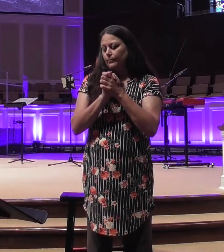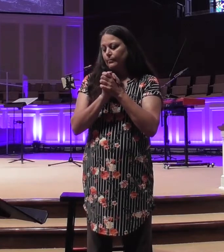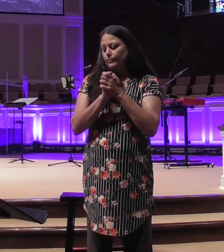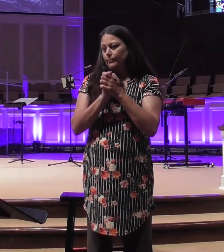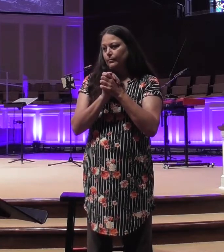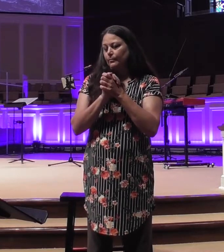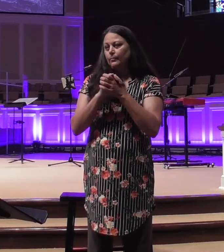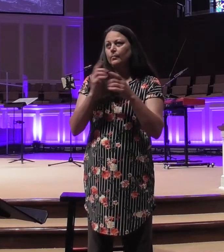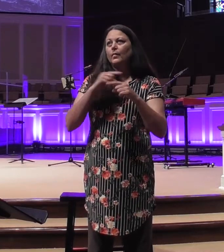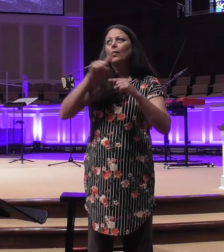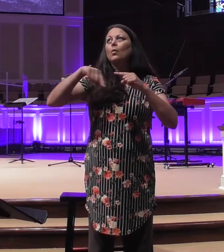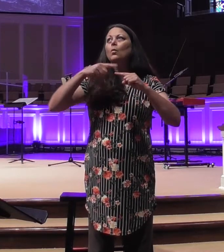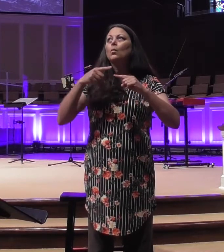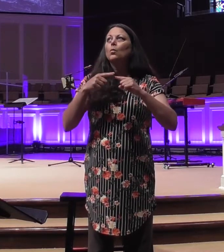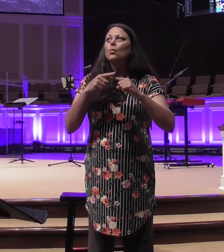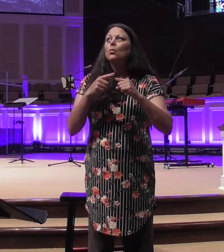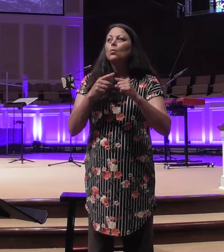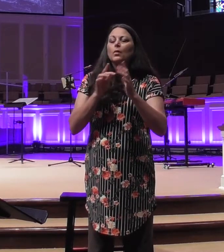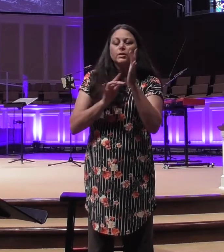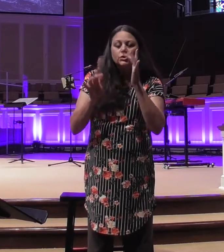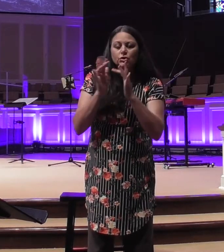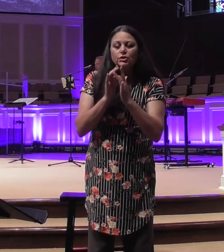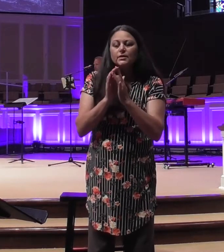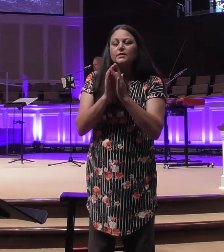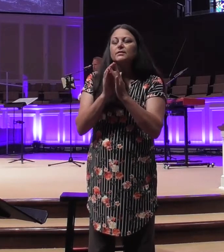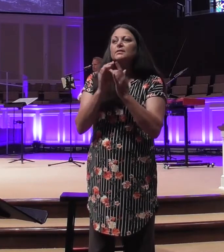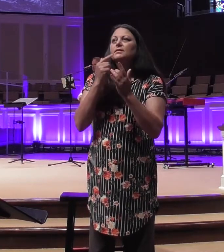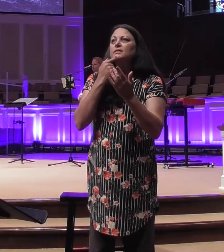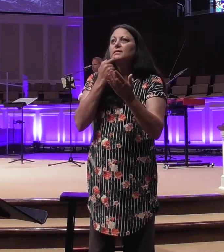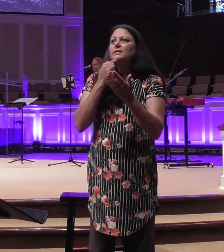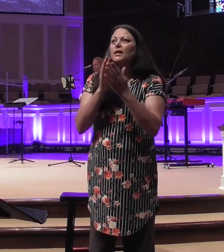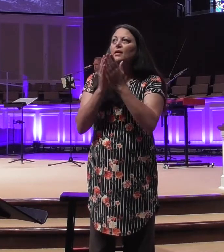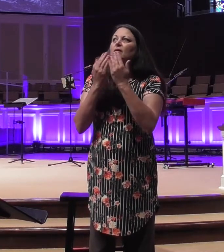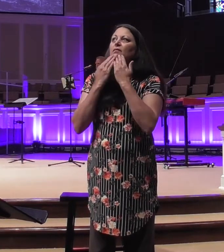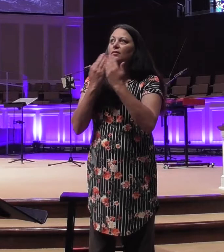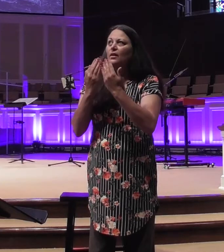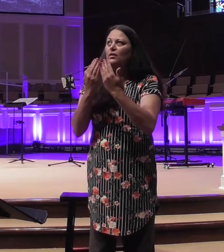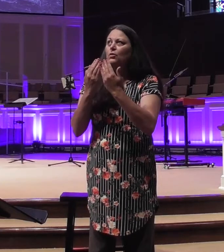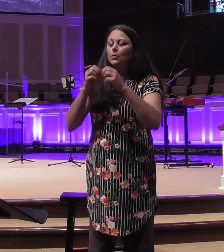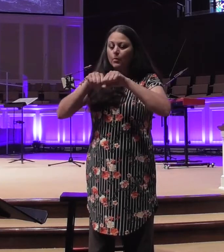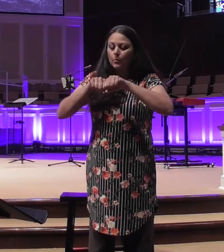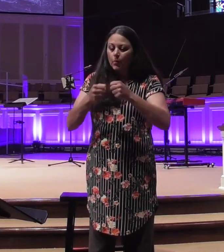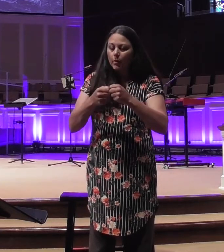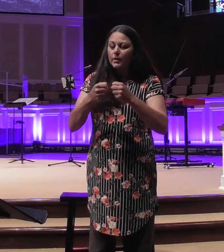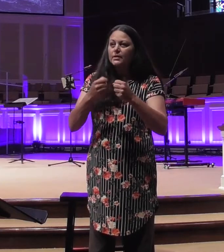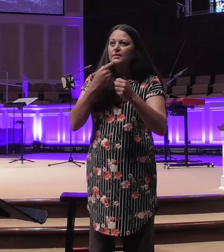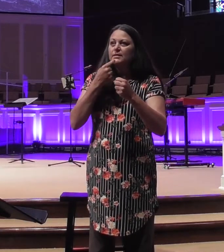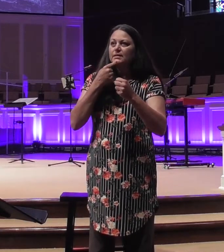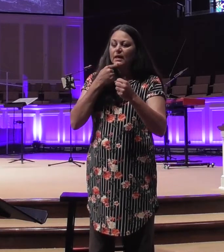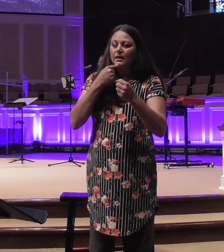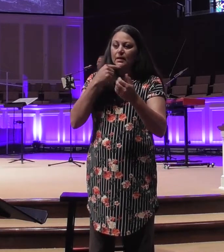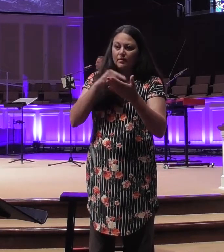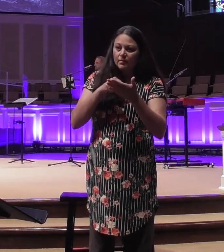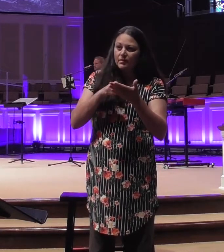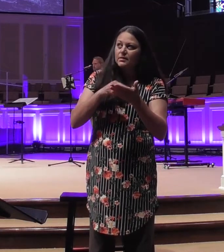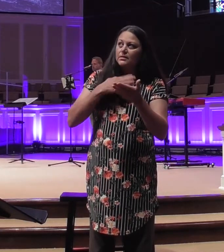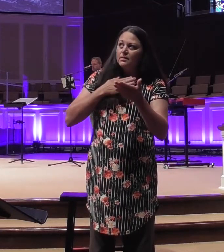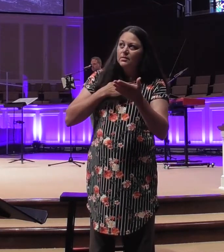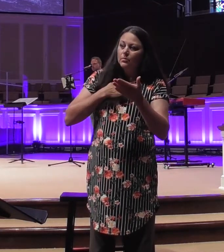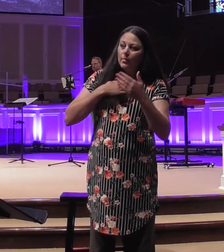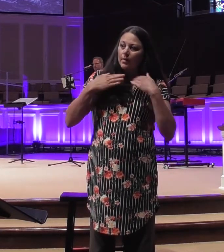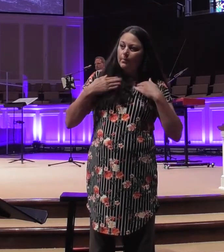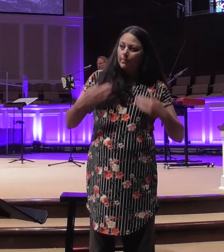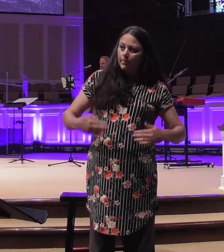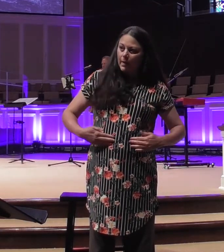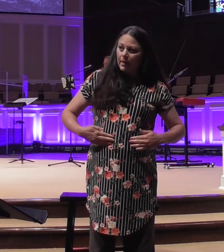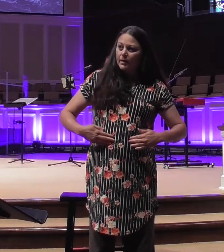And when he had given thanks for the bread, he broke it and said, "This is my body, which is for you.